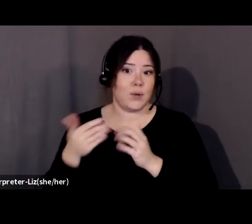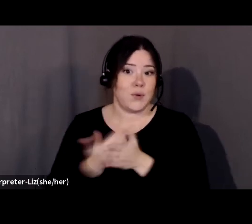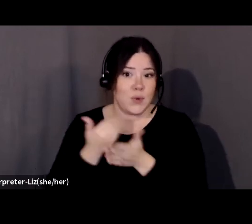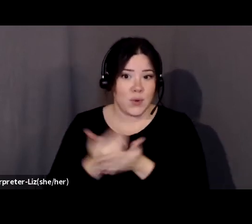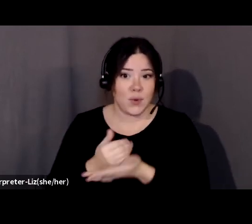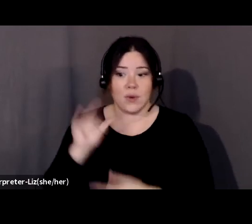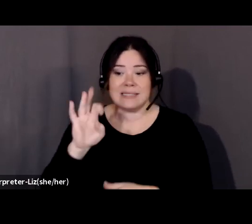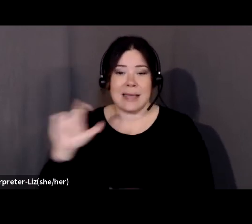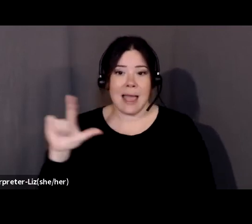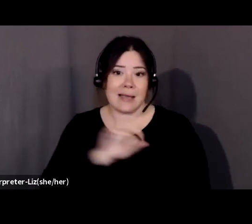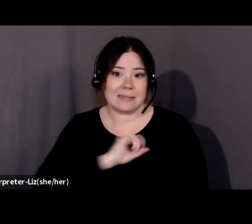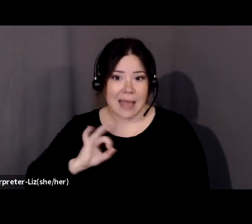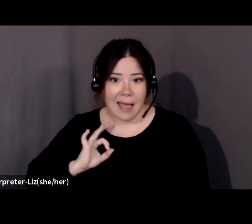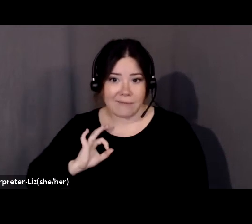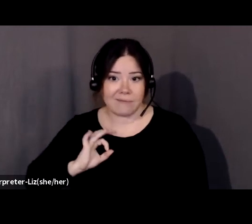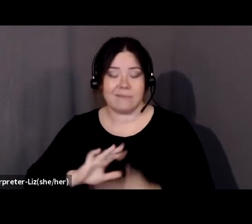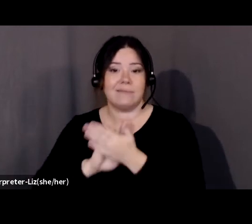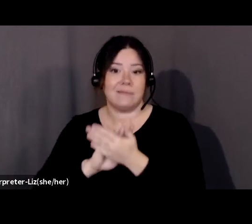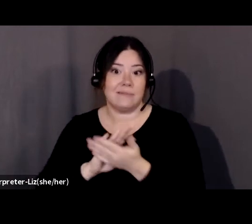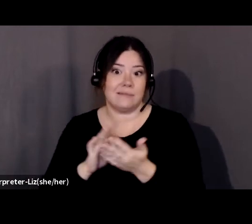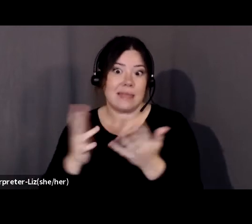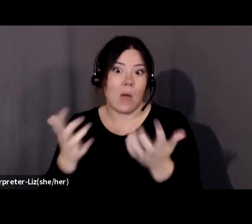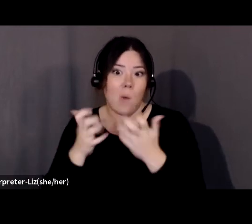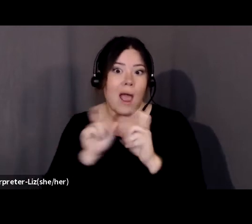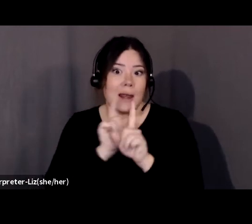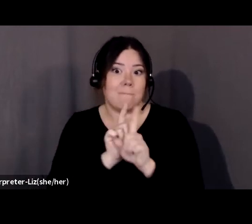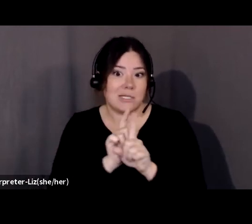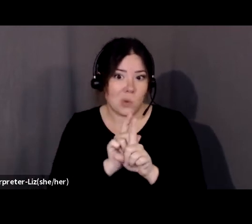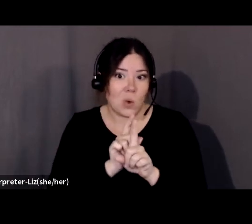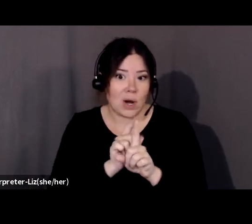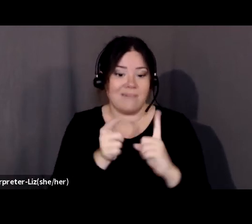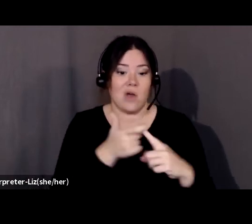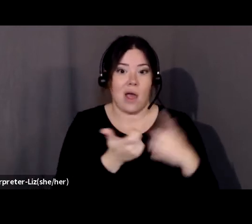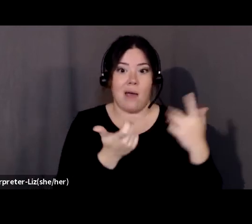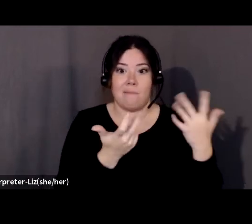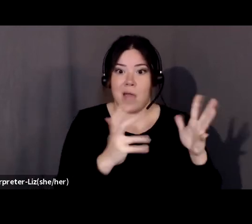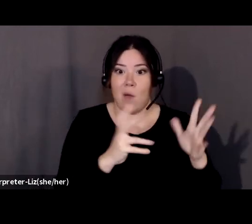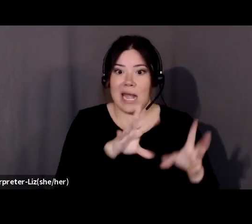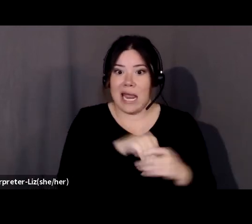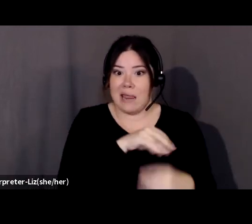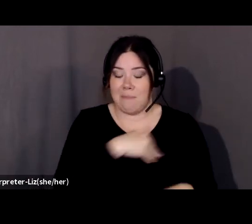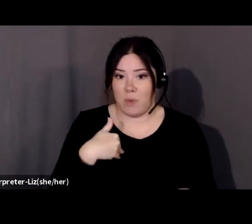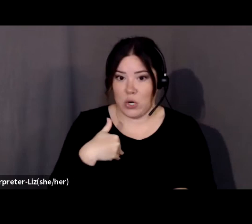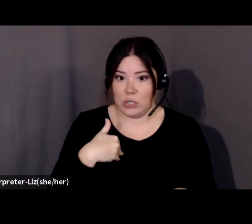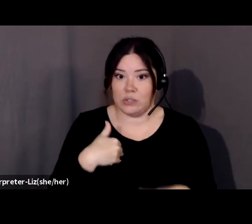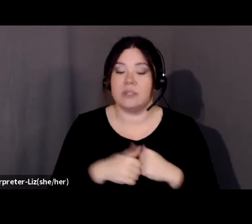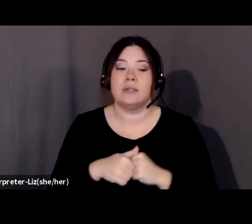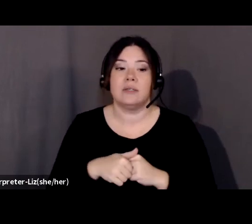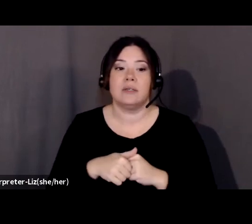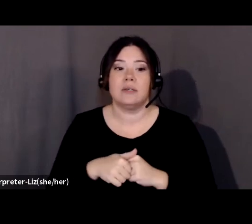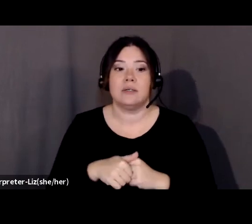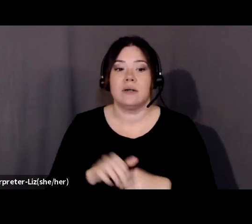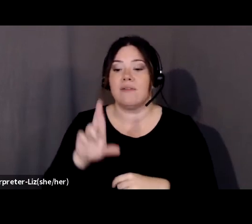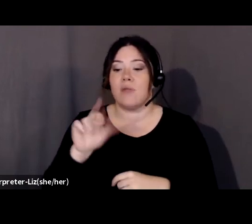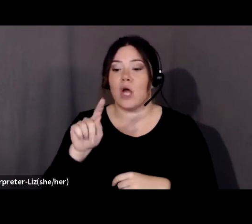CIL staff to be mentored by existing participants, and the RTC rural staff and April